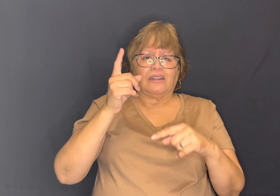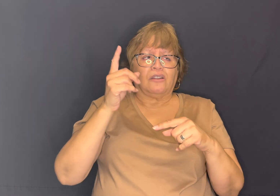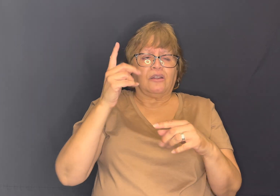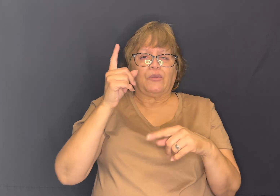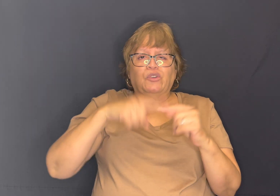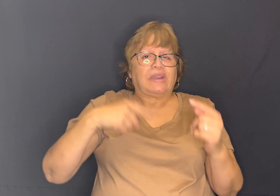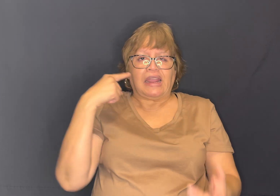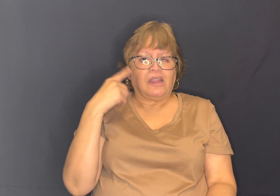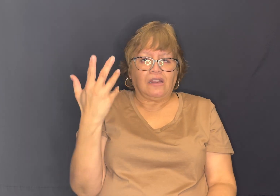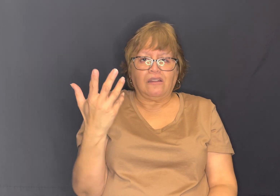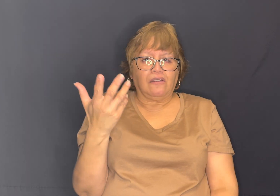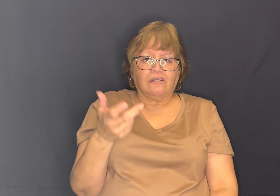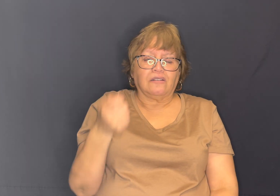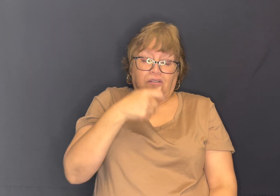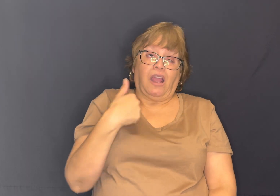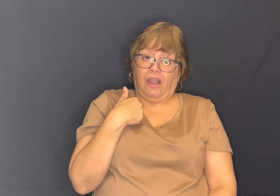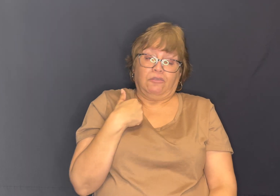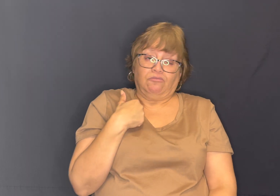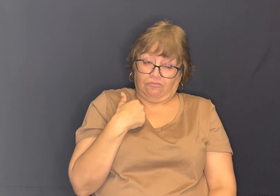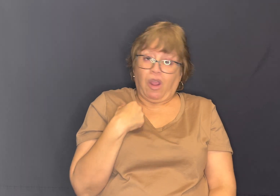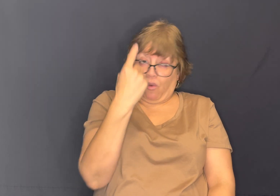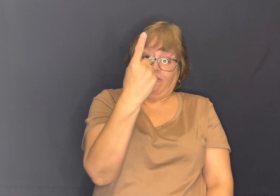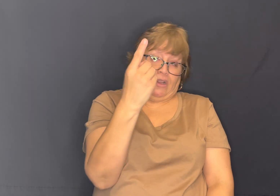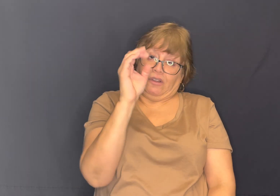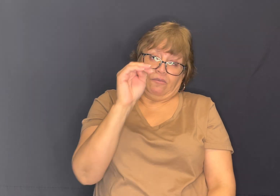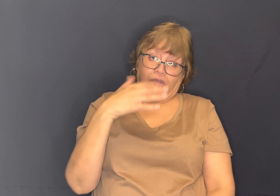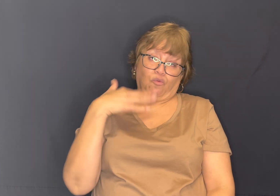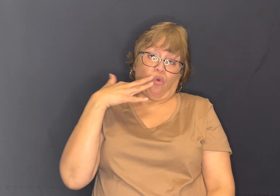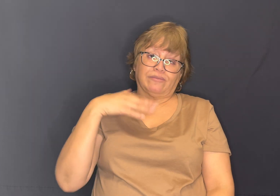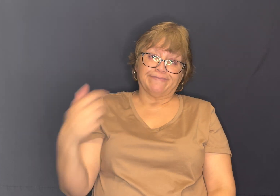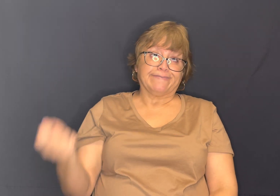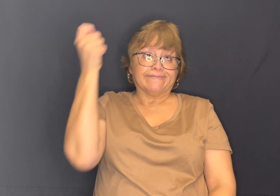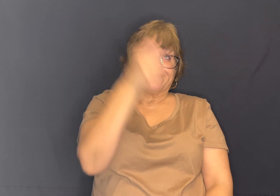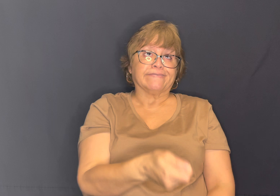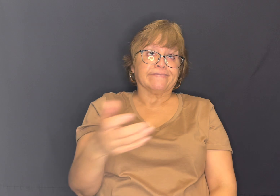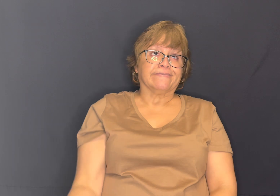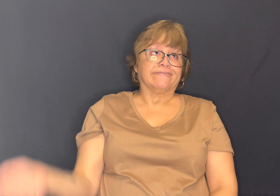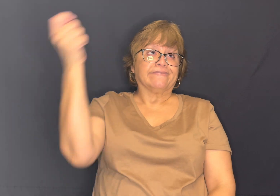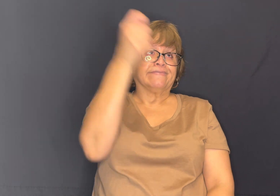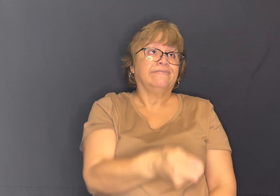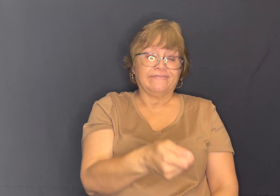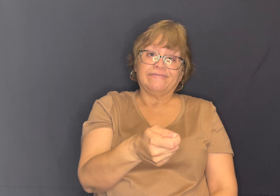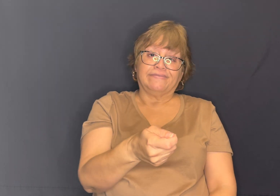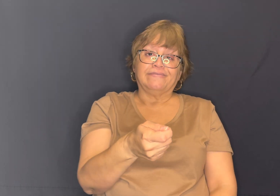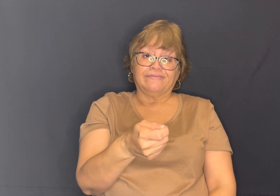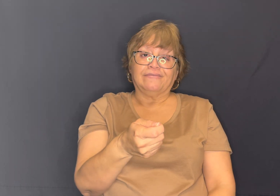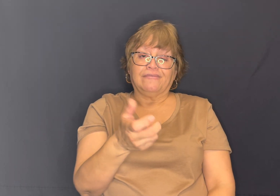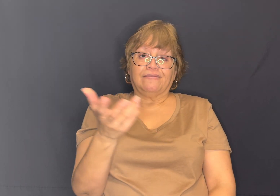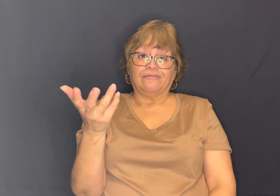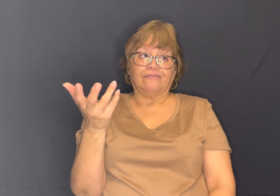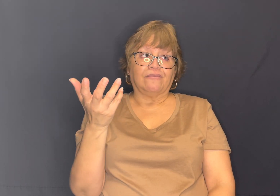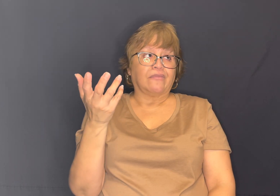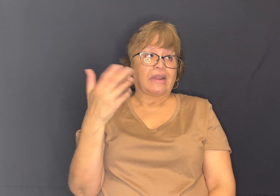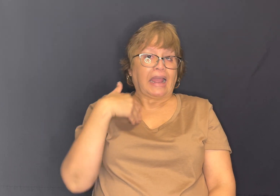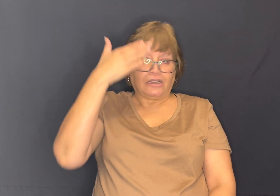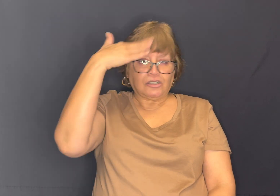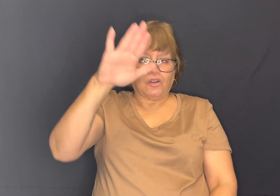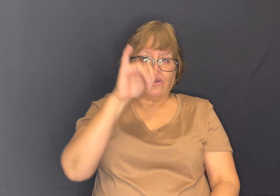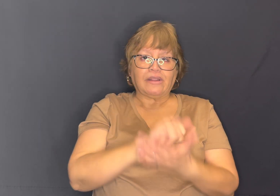the counter. I mean, you're not aware because you can't hear it. I'm one of those noisy people, you know, whenever I'm in the kitchen cooking